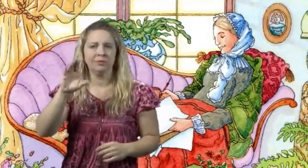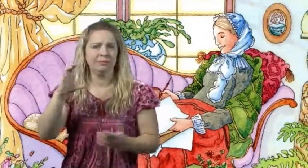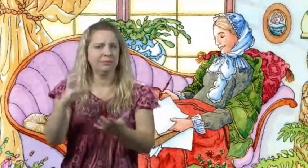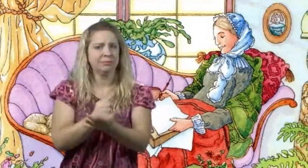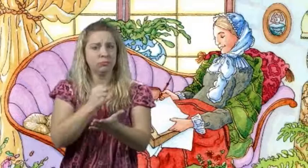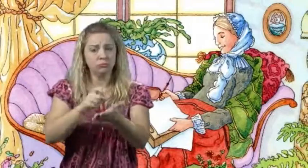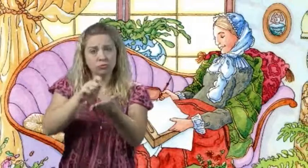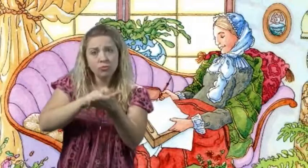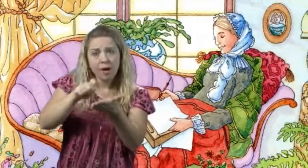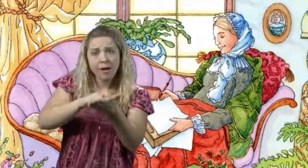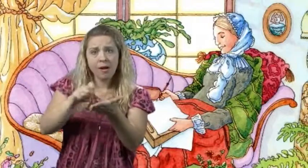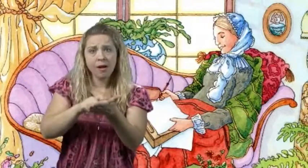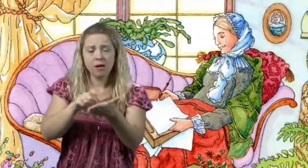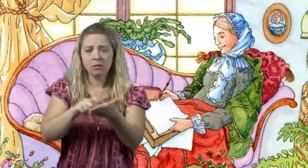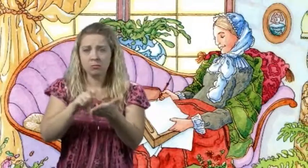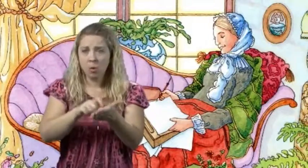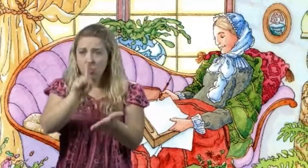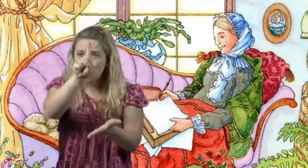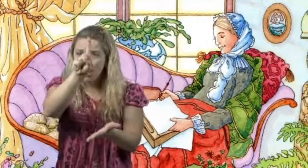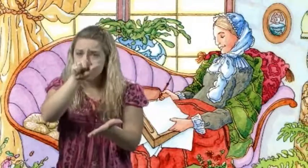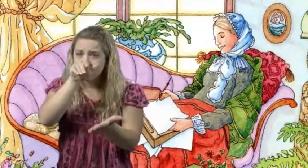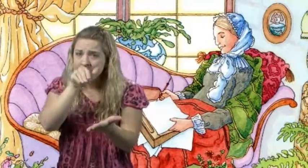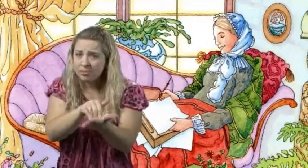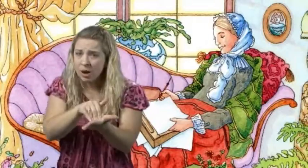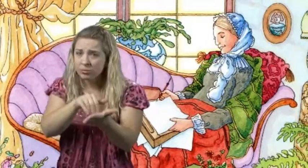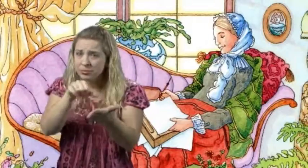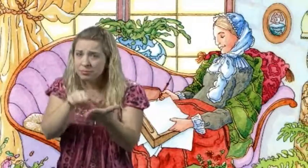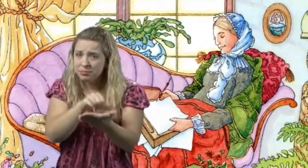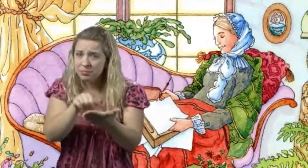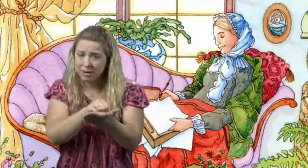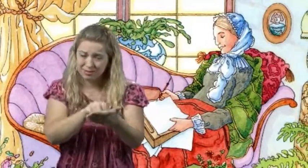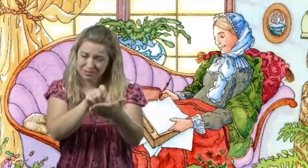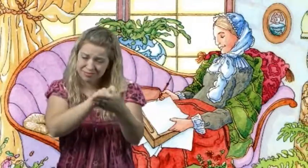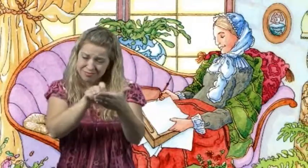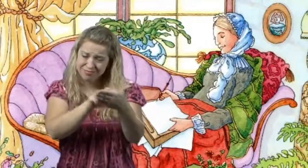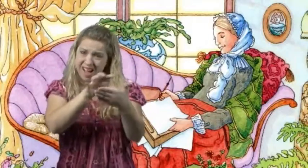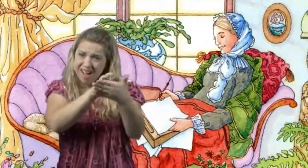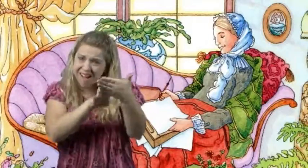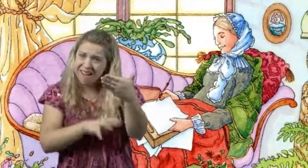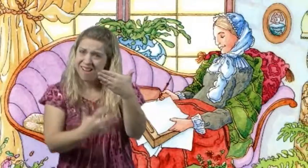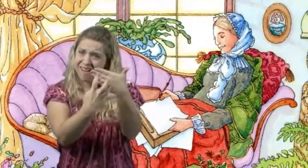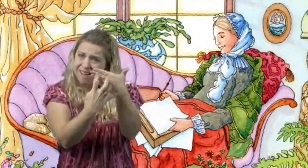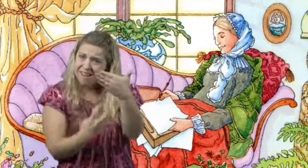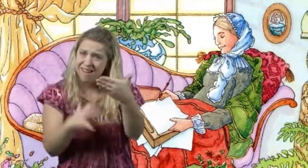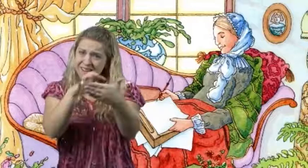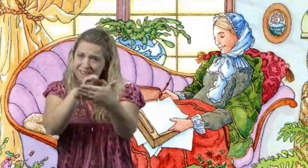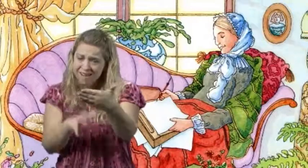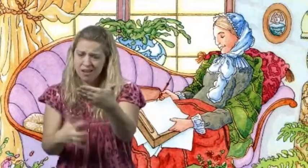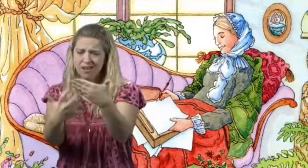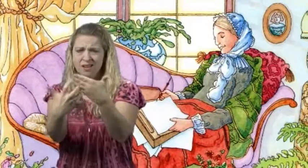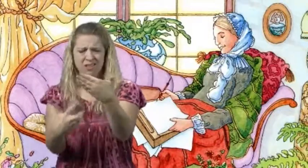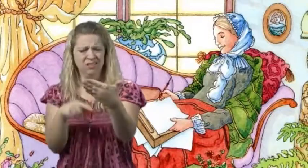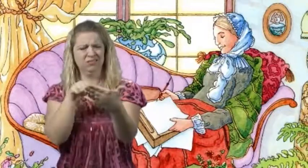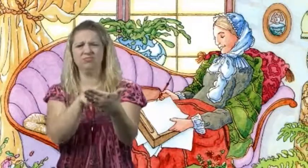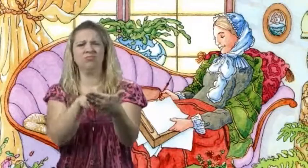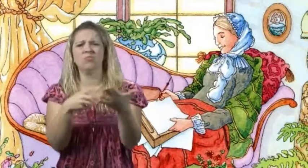Florence gave the commission a 1,000-page report. Notes on matters affecting the